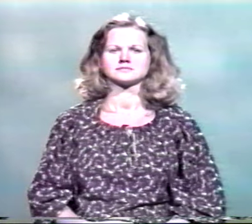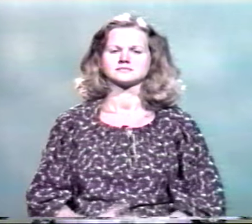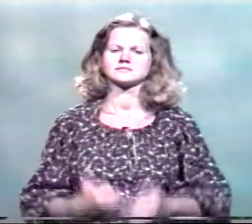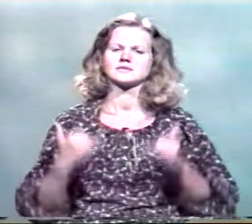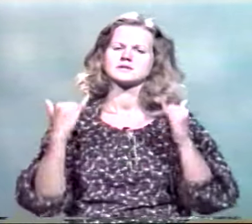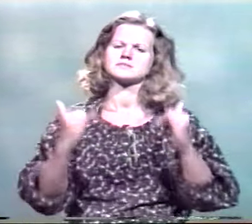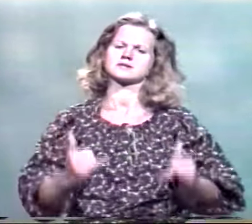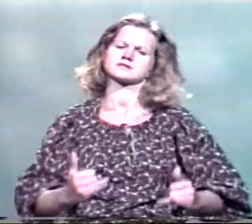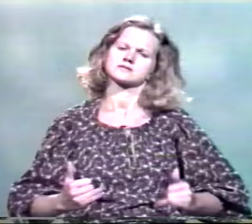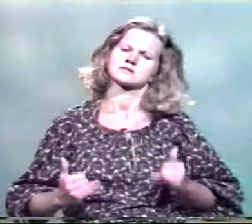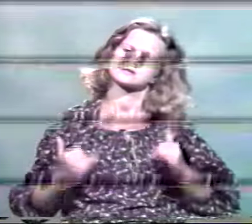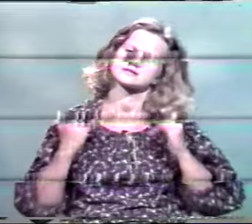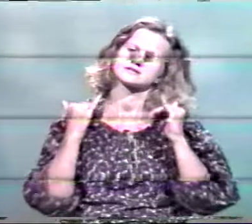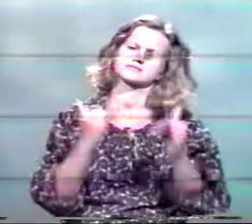time.